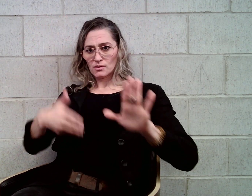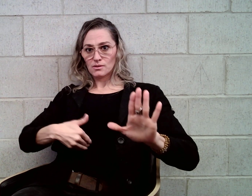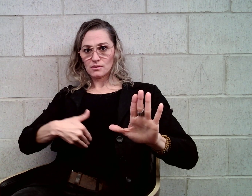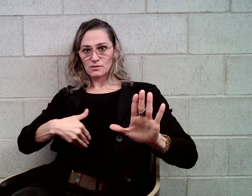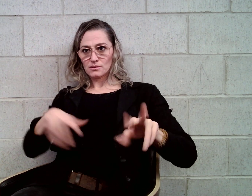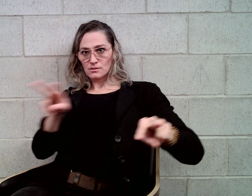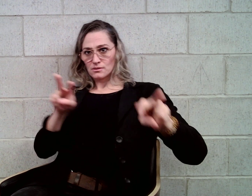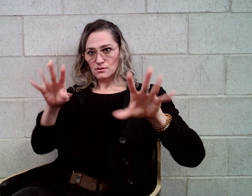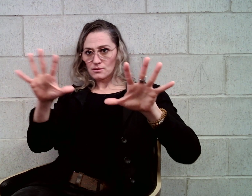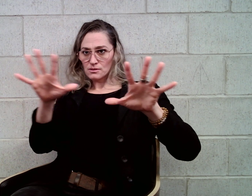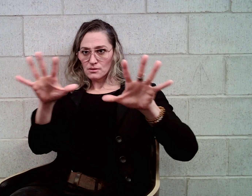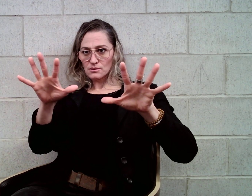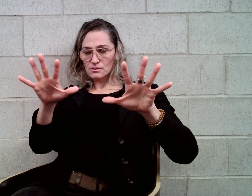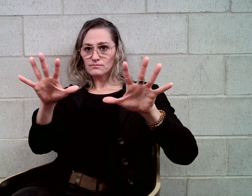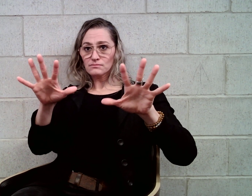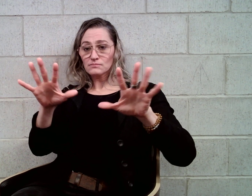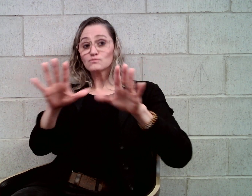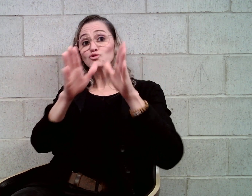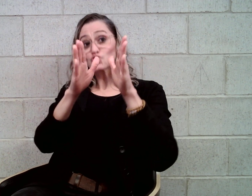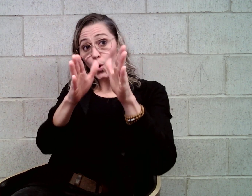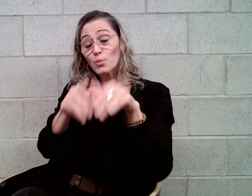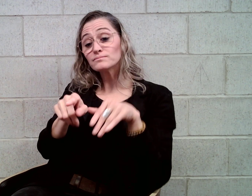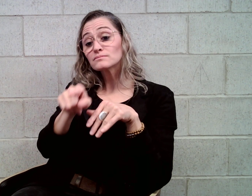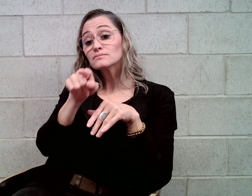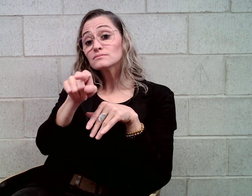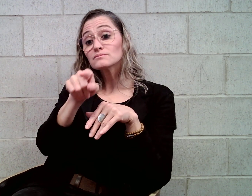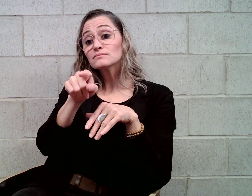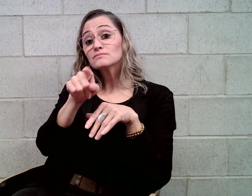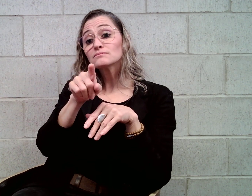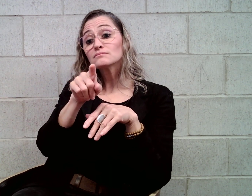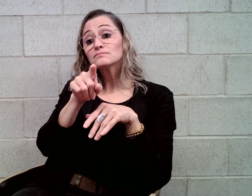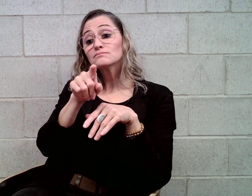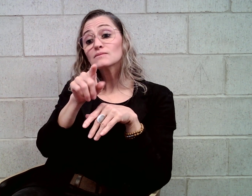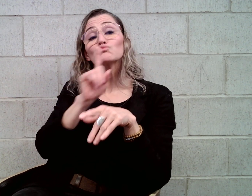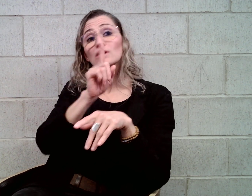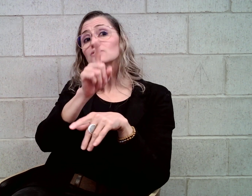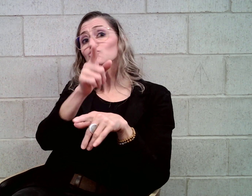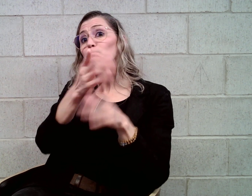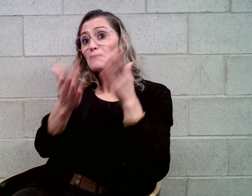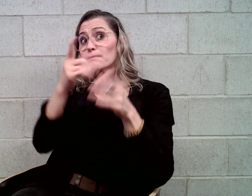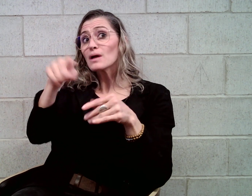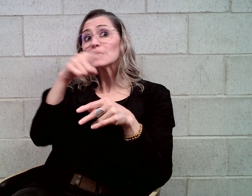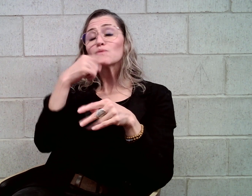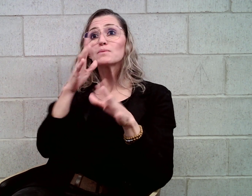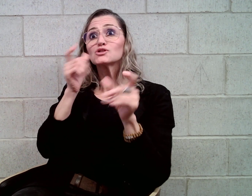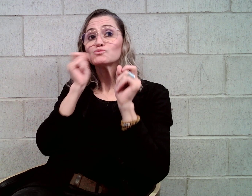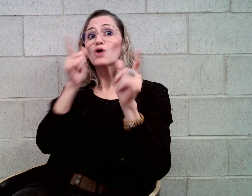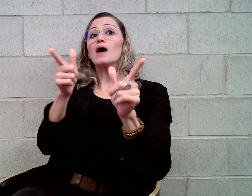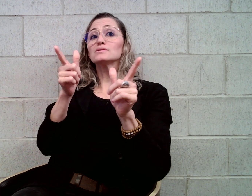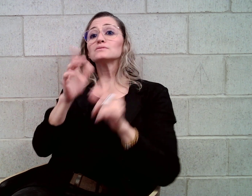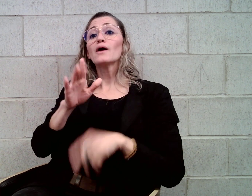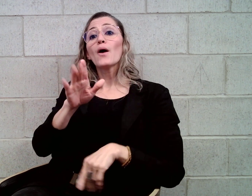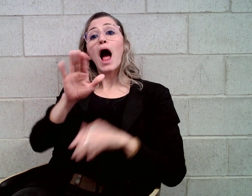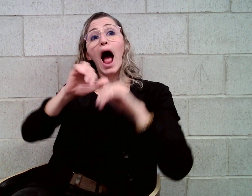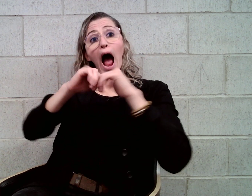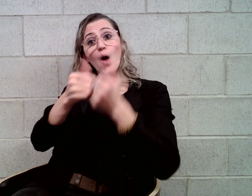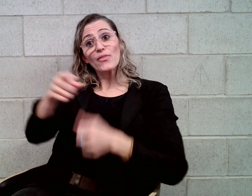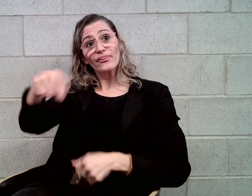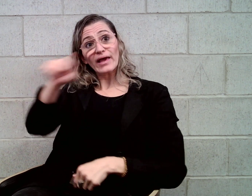that is being used in the space. I trust my visual instincts. And it may be that hearing people